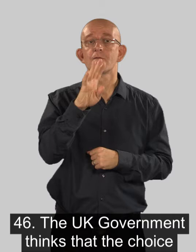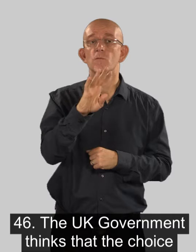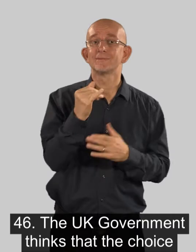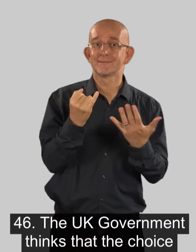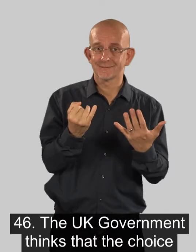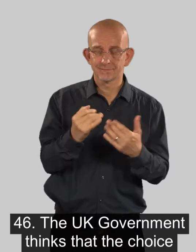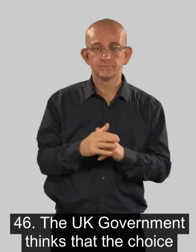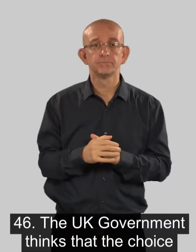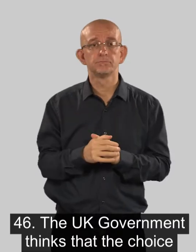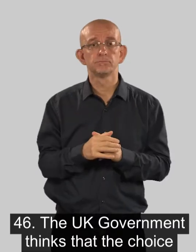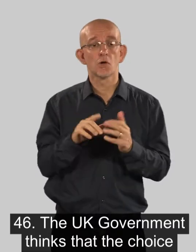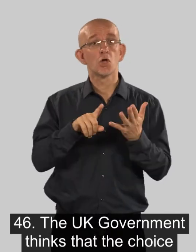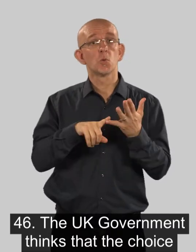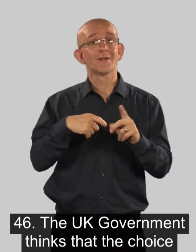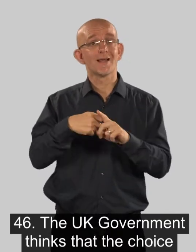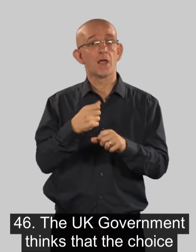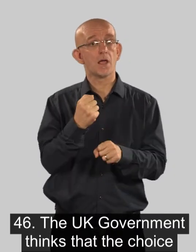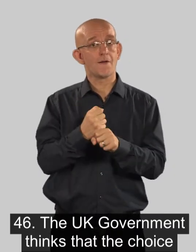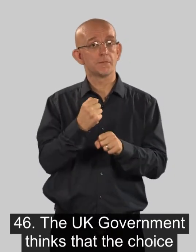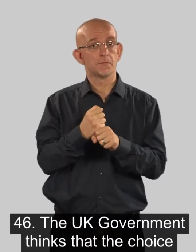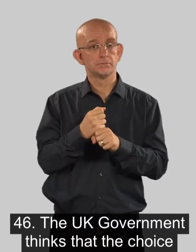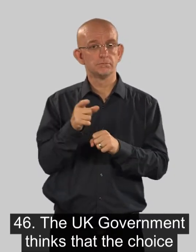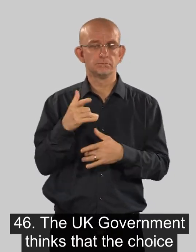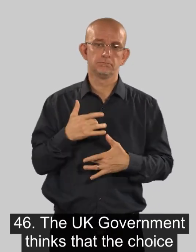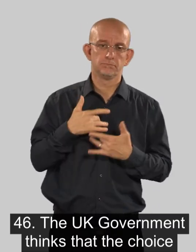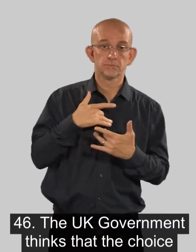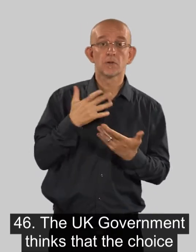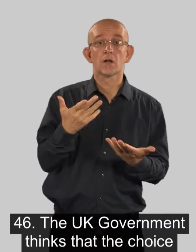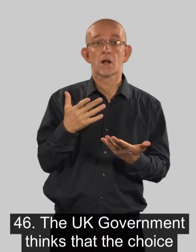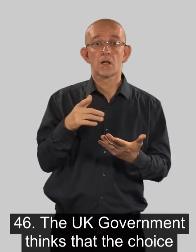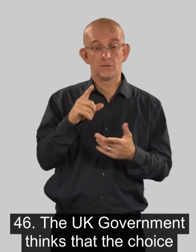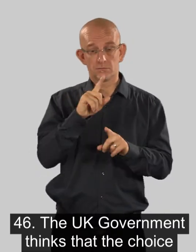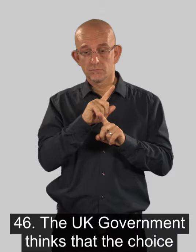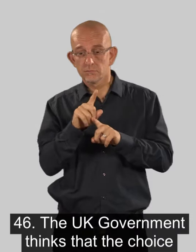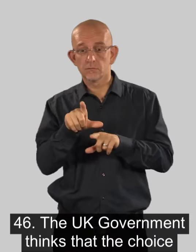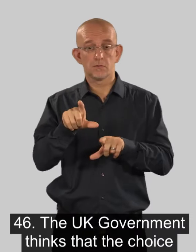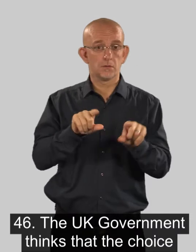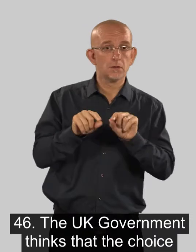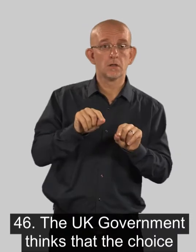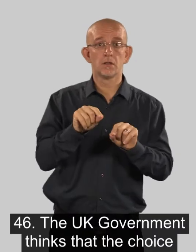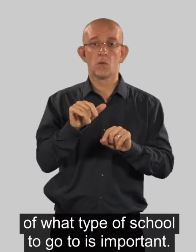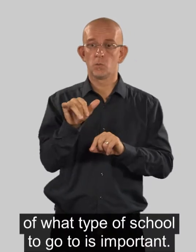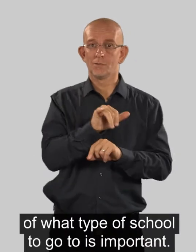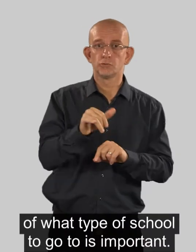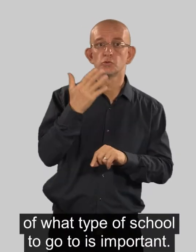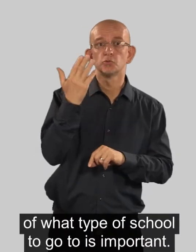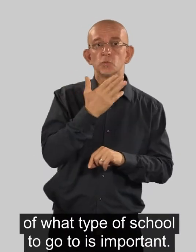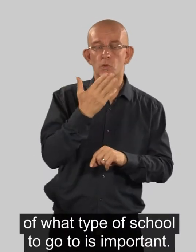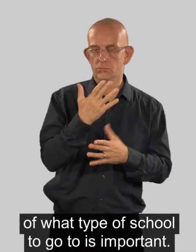46. The UK government thinks that the choice of what type of school to go to is